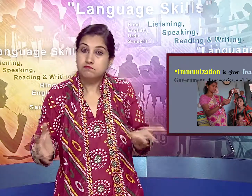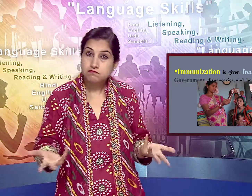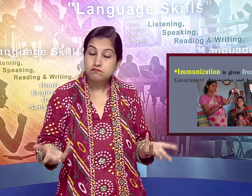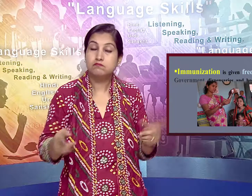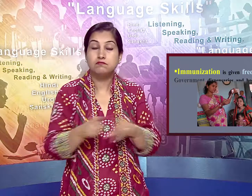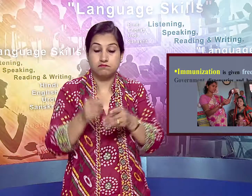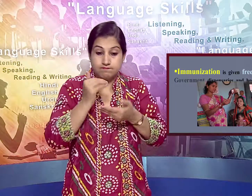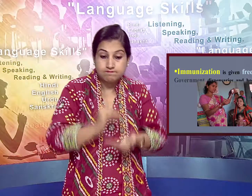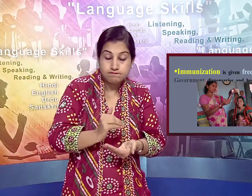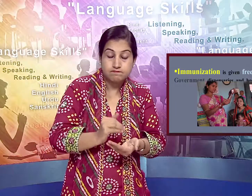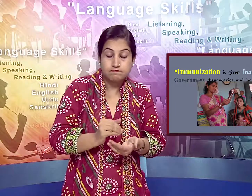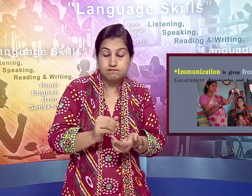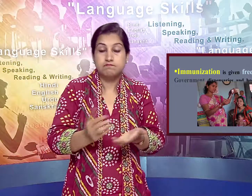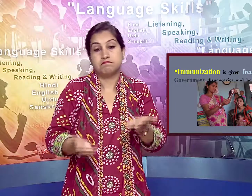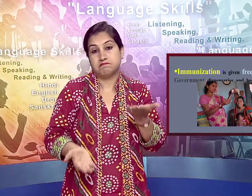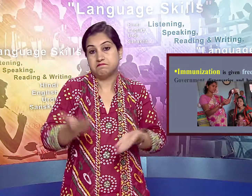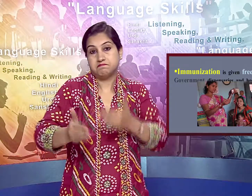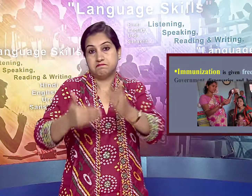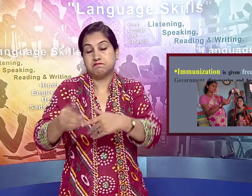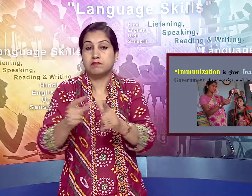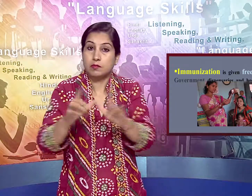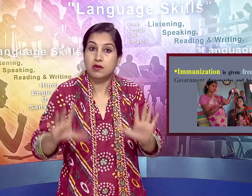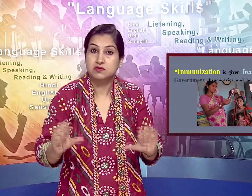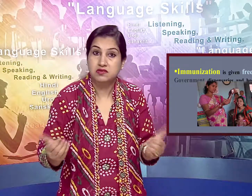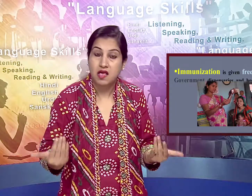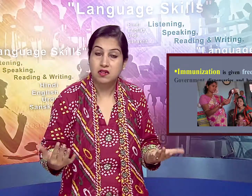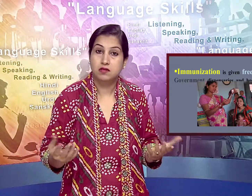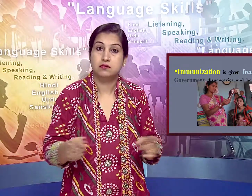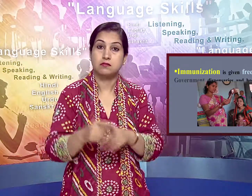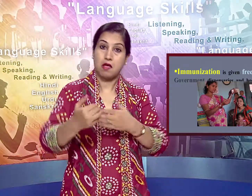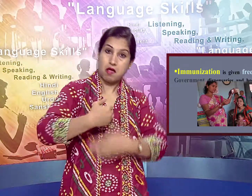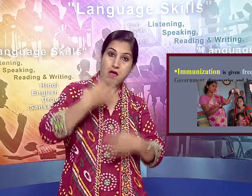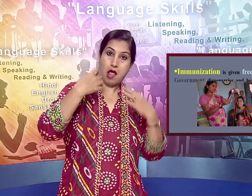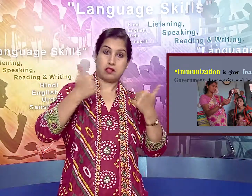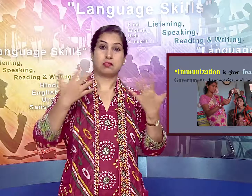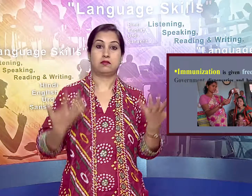exposes the infant to the risk of disease and harm to health.